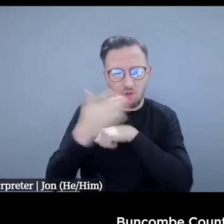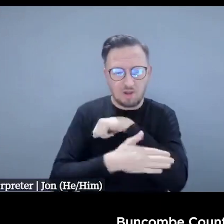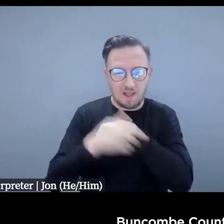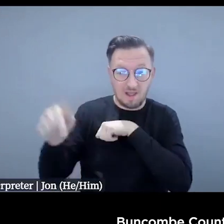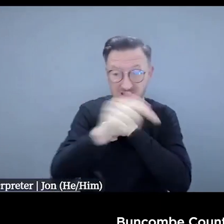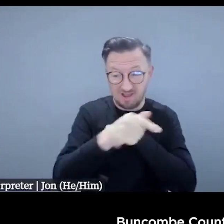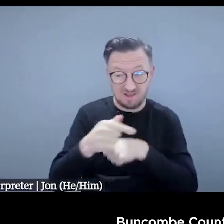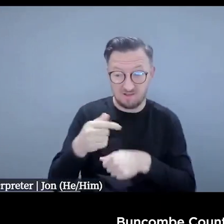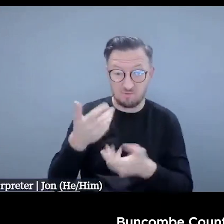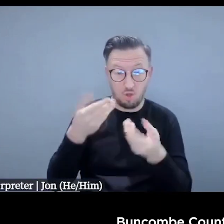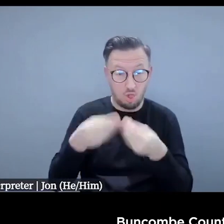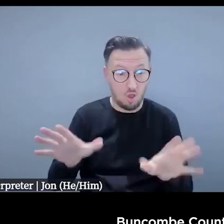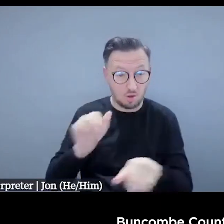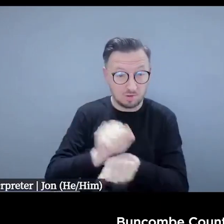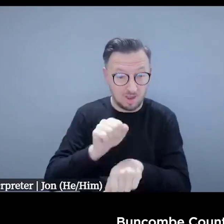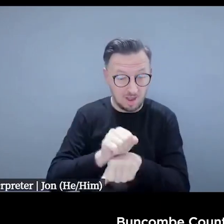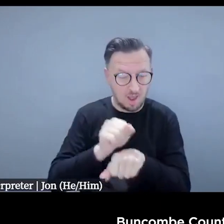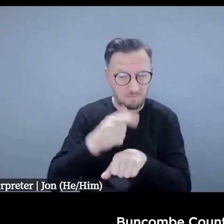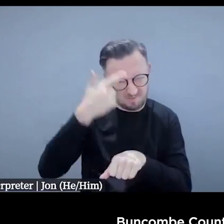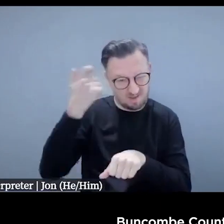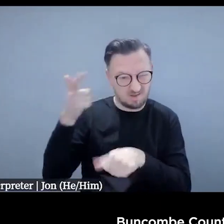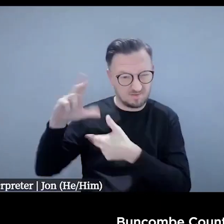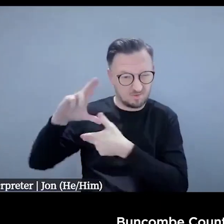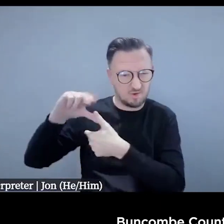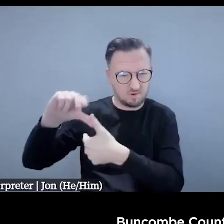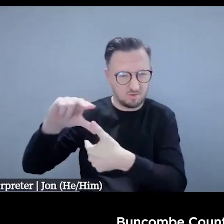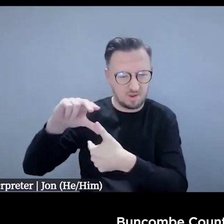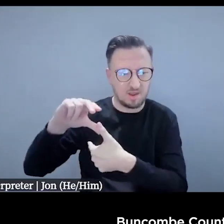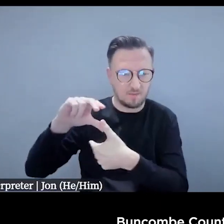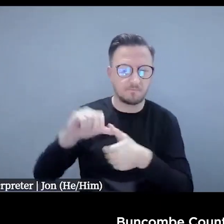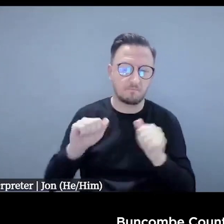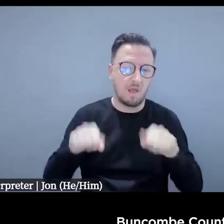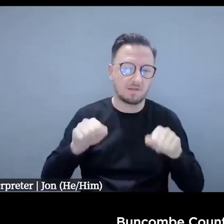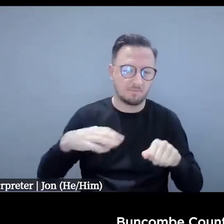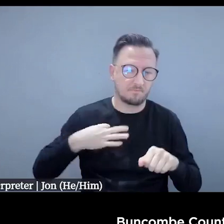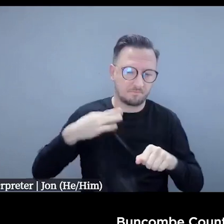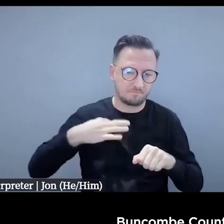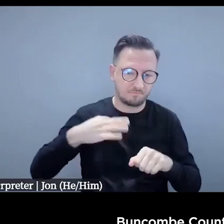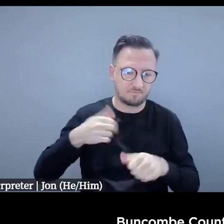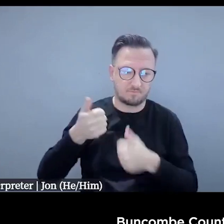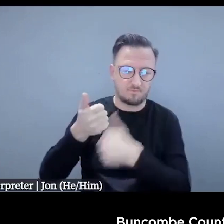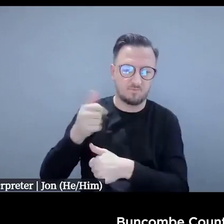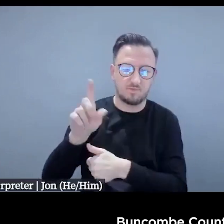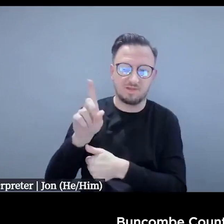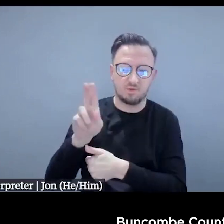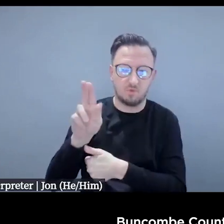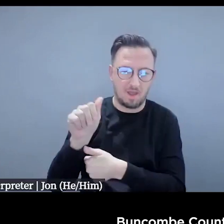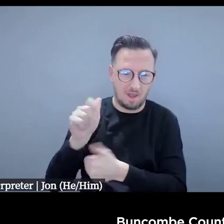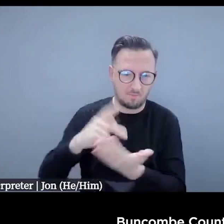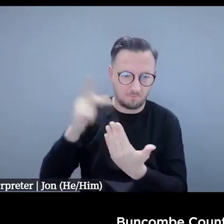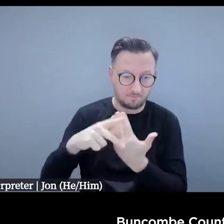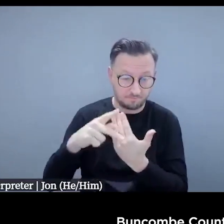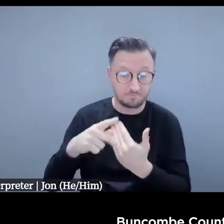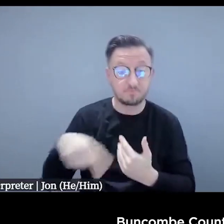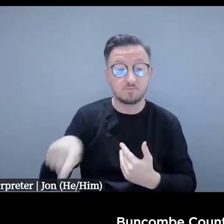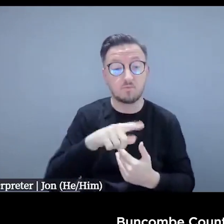Hurricane Helene may be eligible for unemployment benefits under the DUA program. Business owners affected